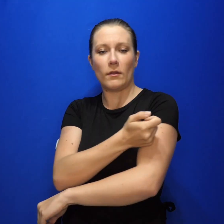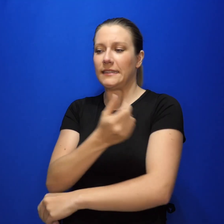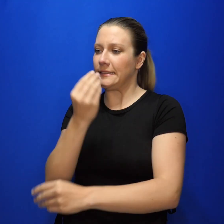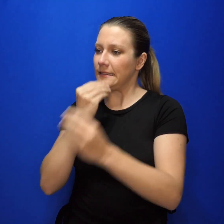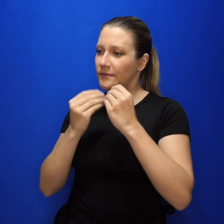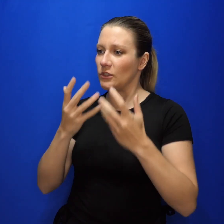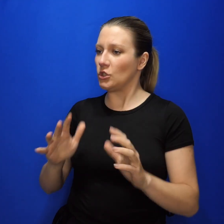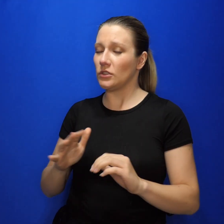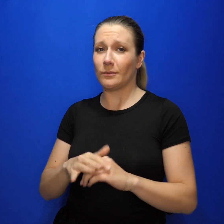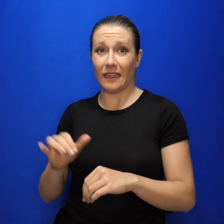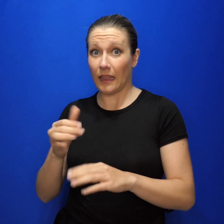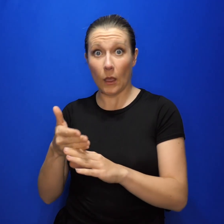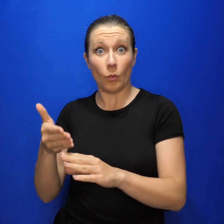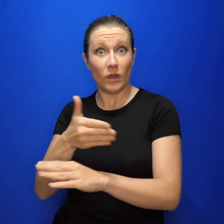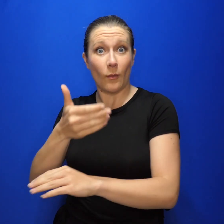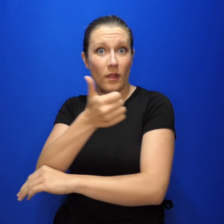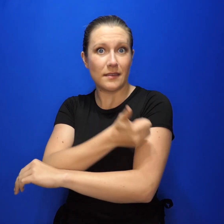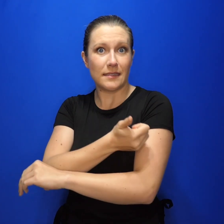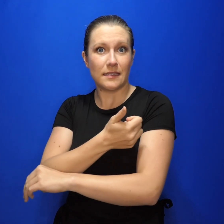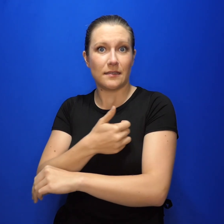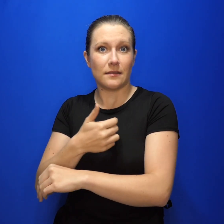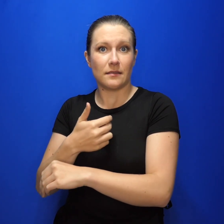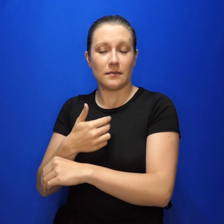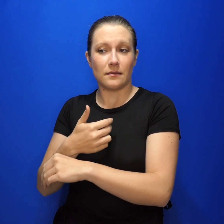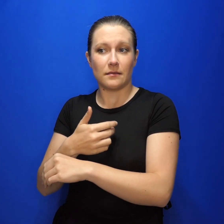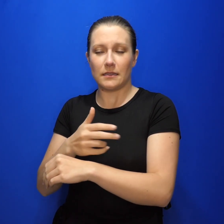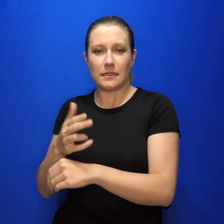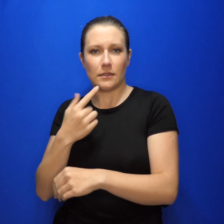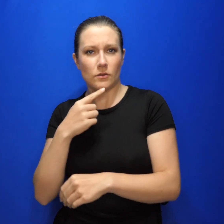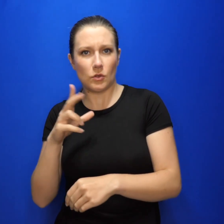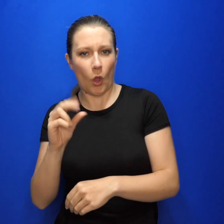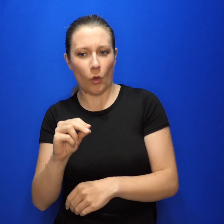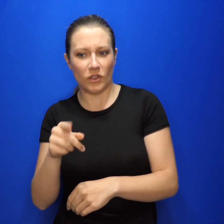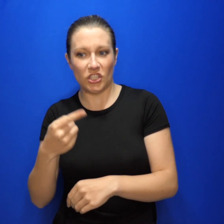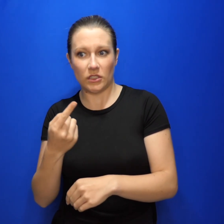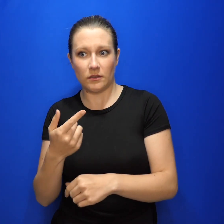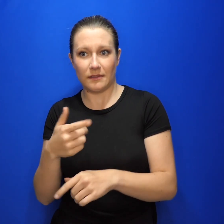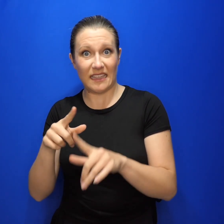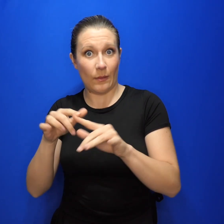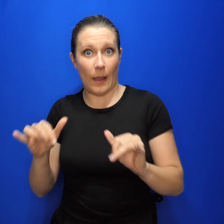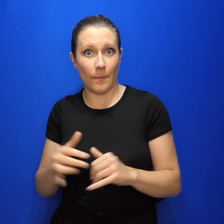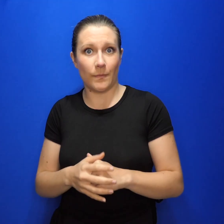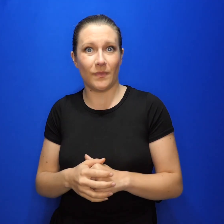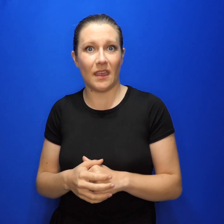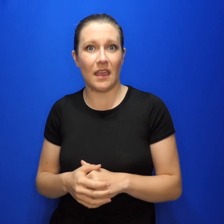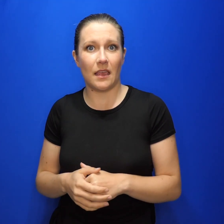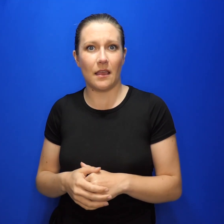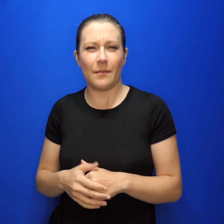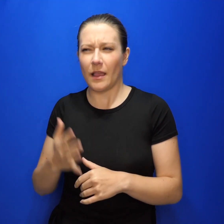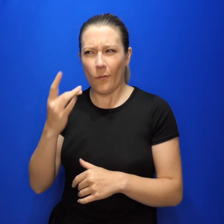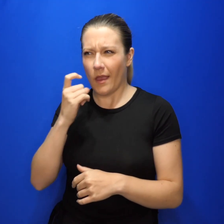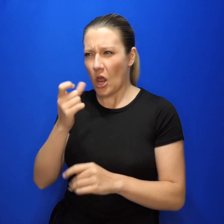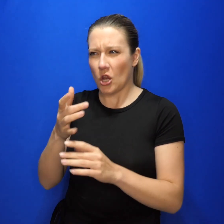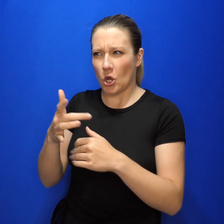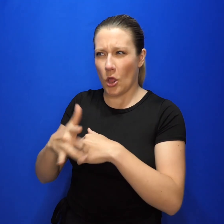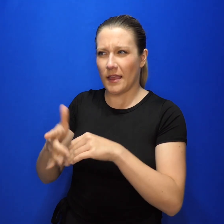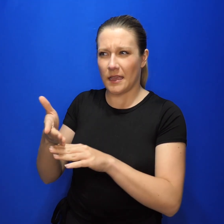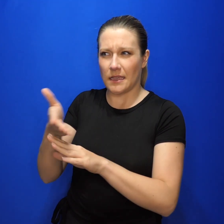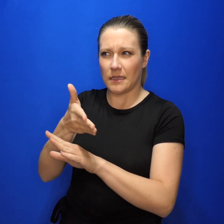I was like a pre-bolus? And they go, no, I mean, just I do it at the same time. Why do you not do it earlier? Why